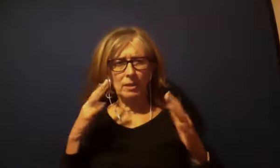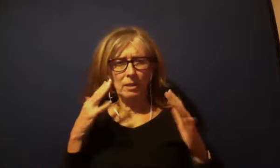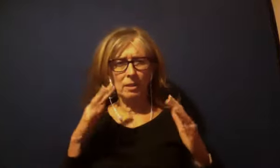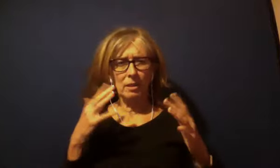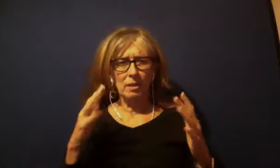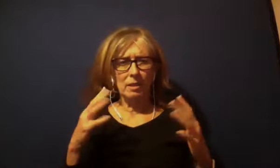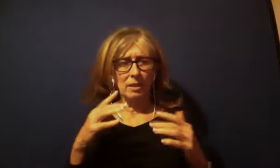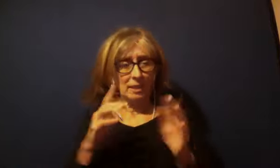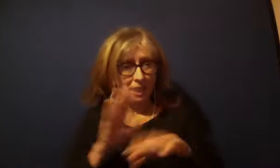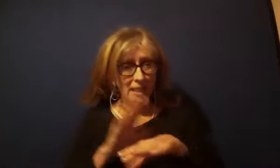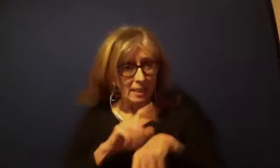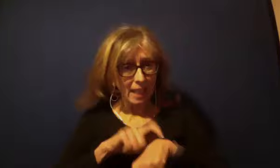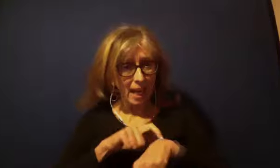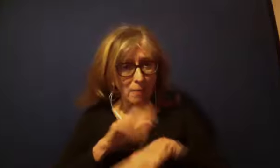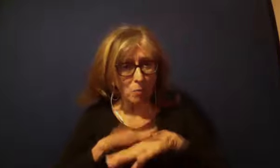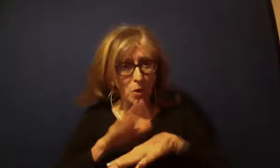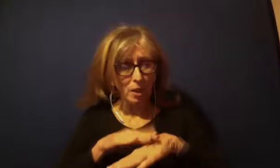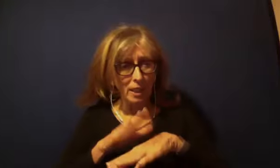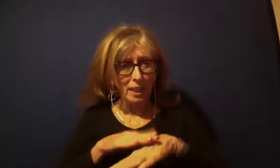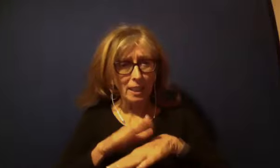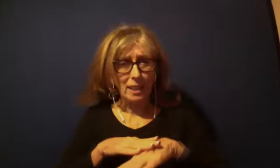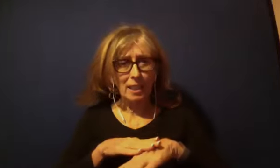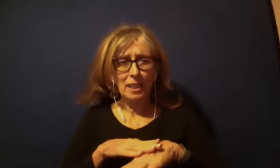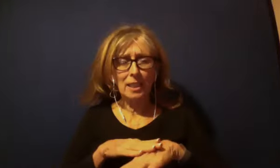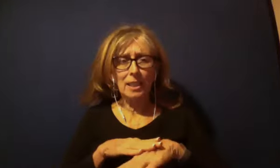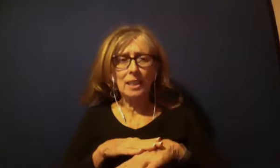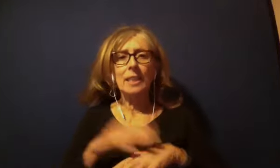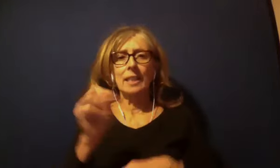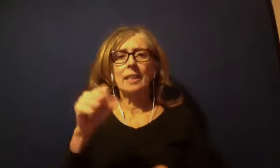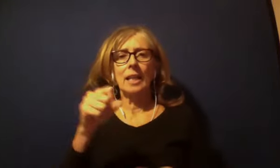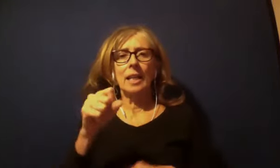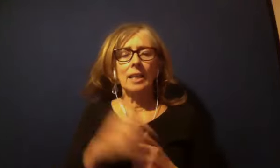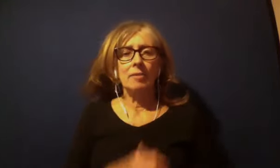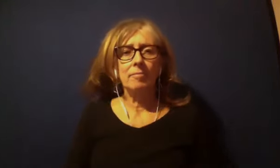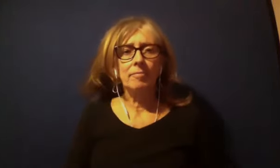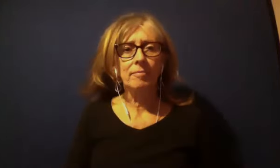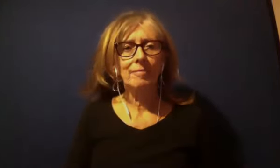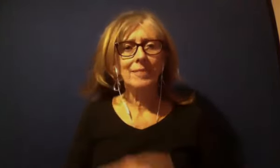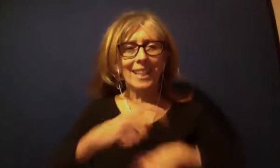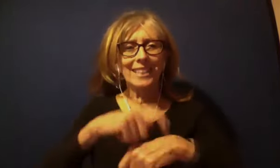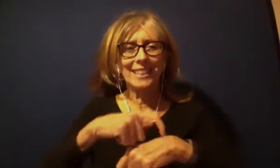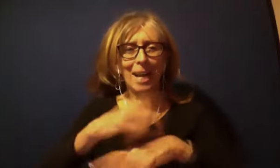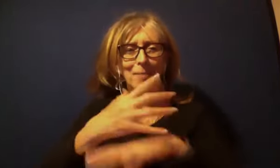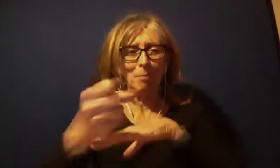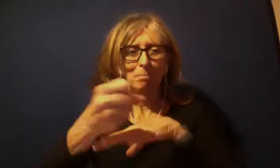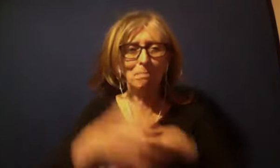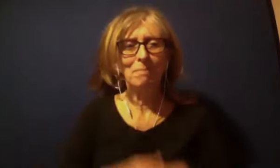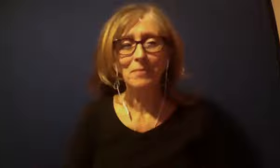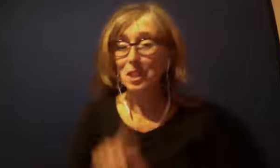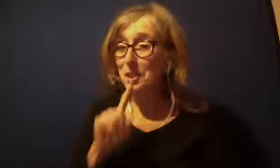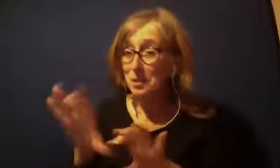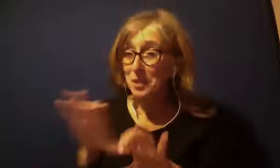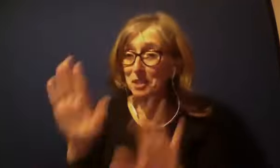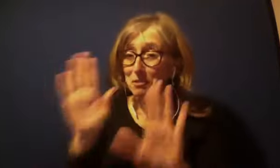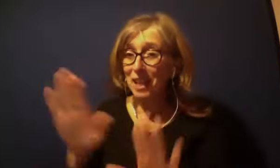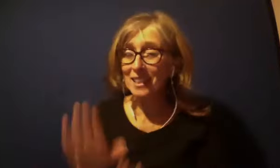Is that a little time warning that I can hear that? Yeah. Time up? Yeah, you're doing great. Thank